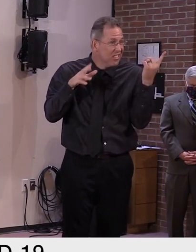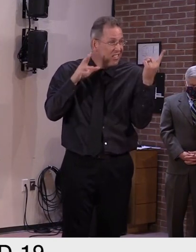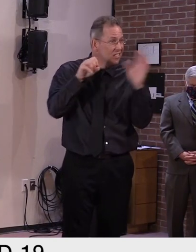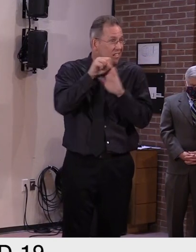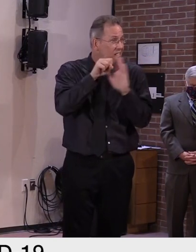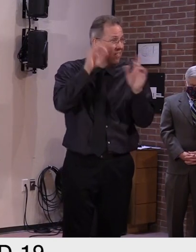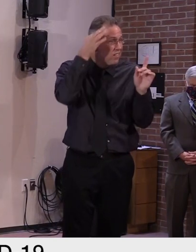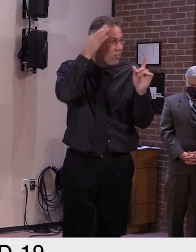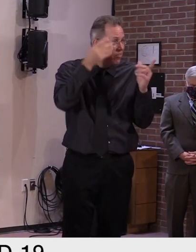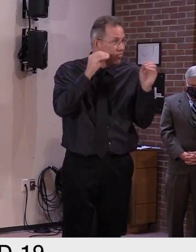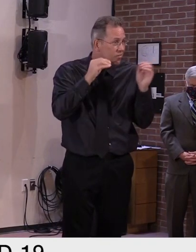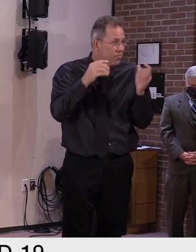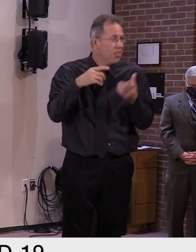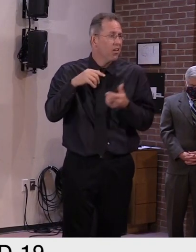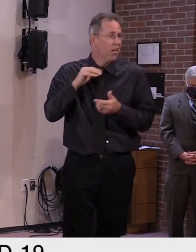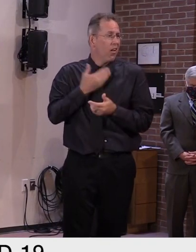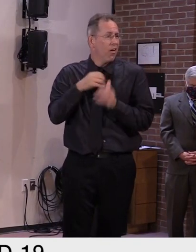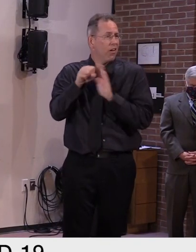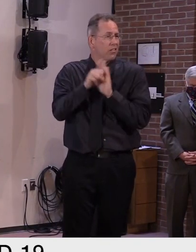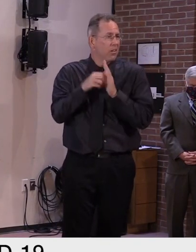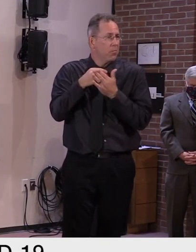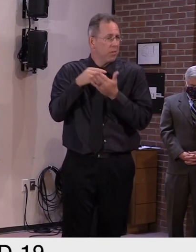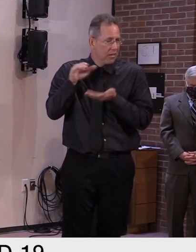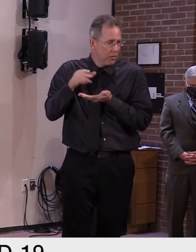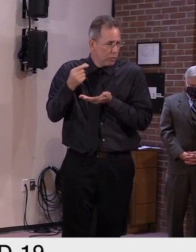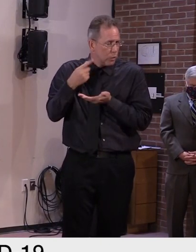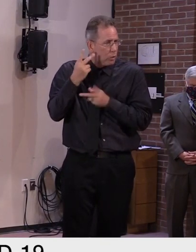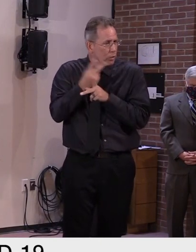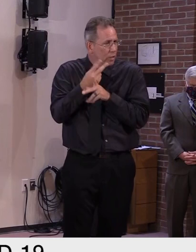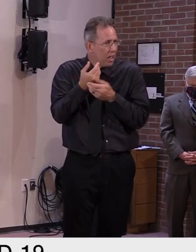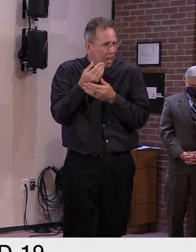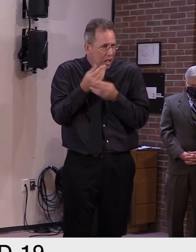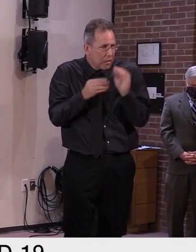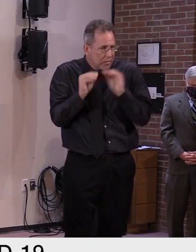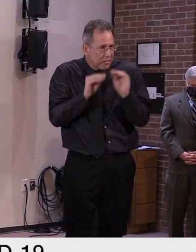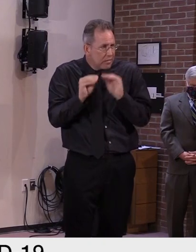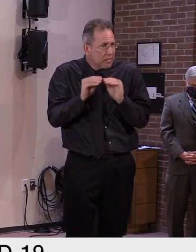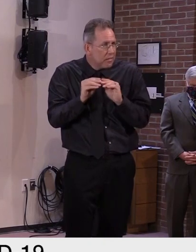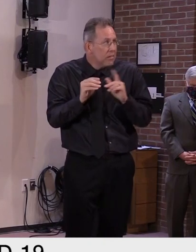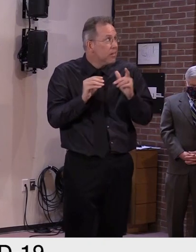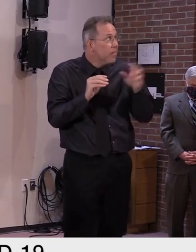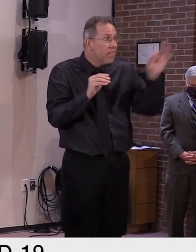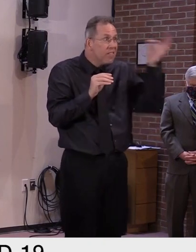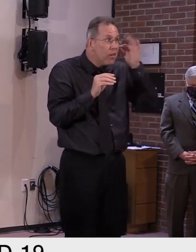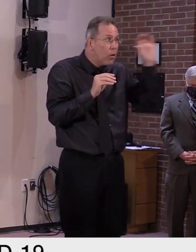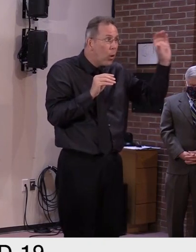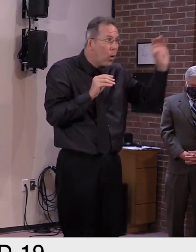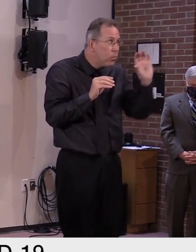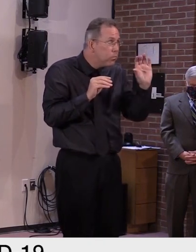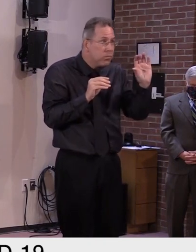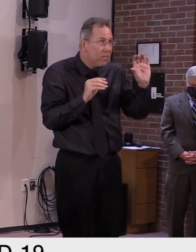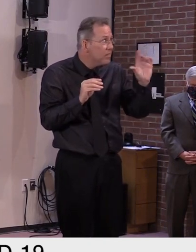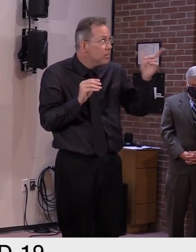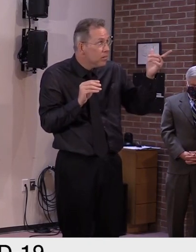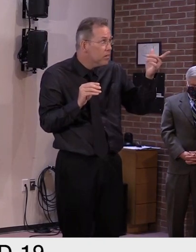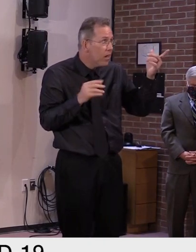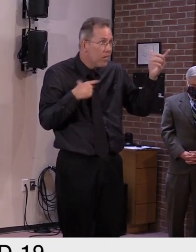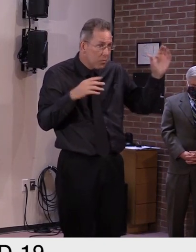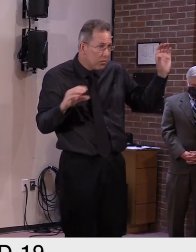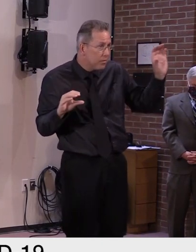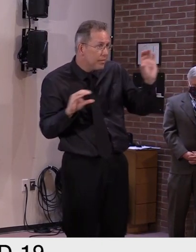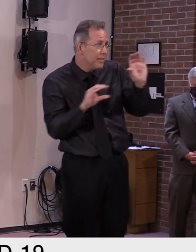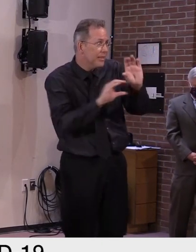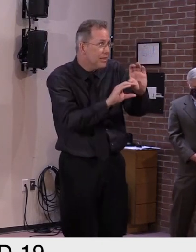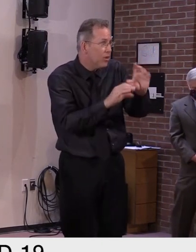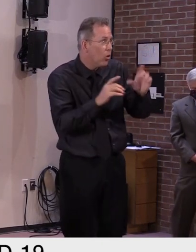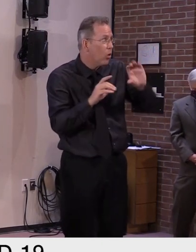determine how much we have available. And then we will redirect those to businesses if we come